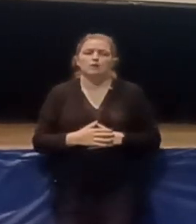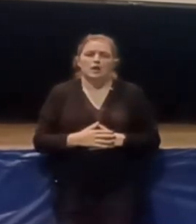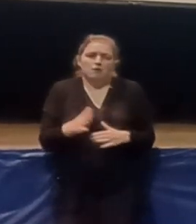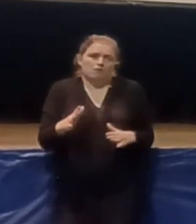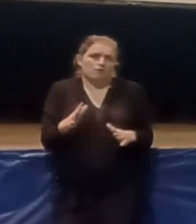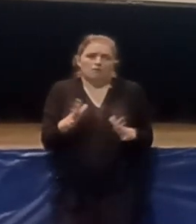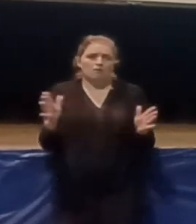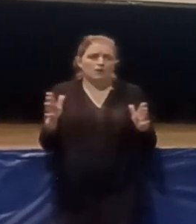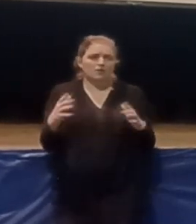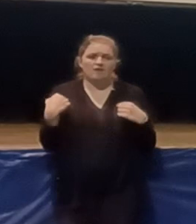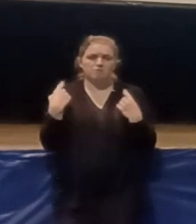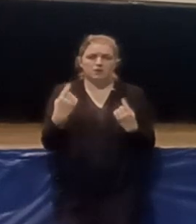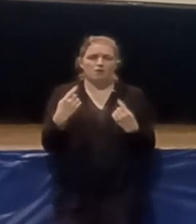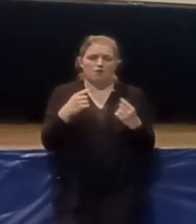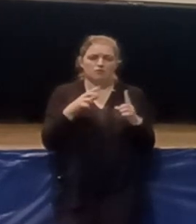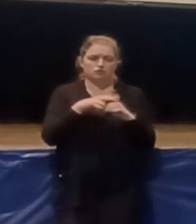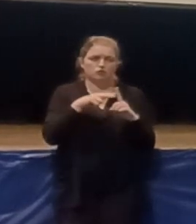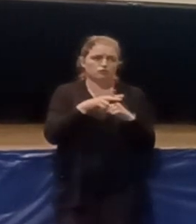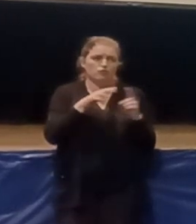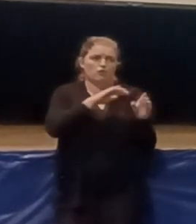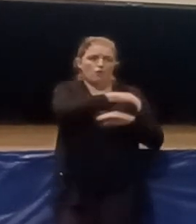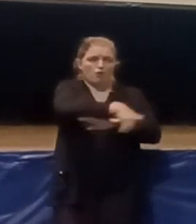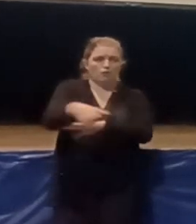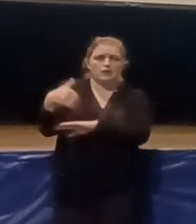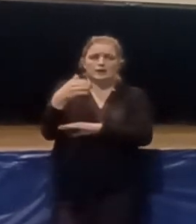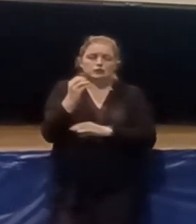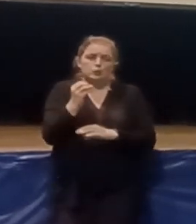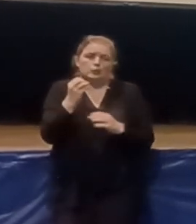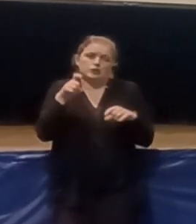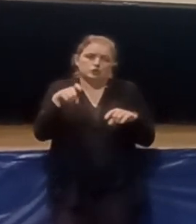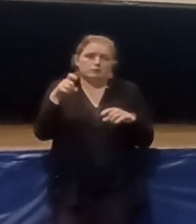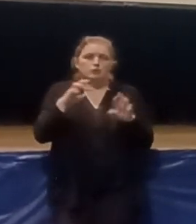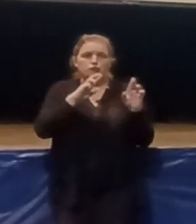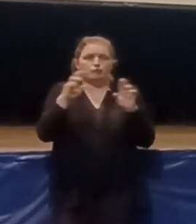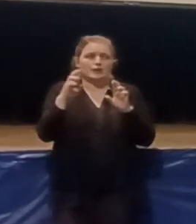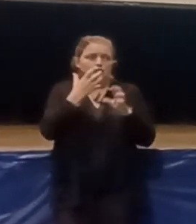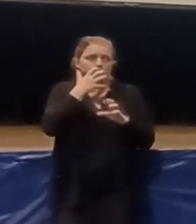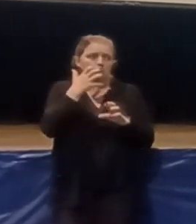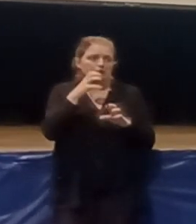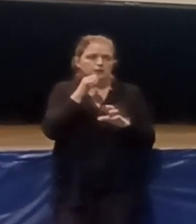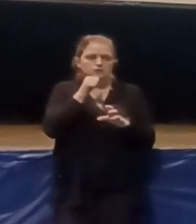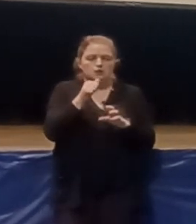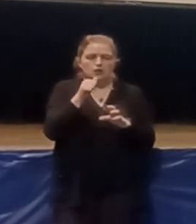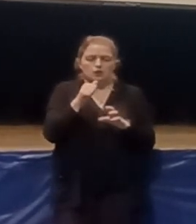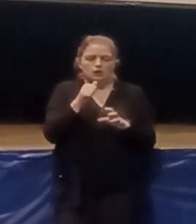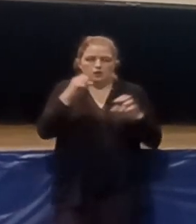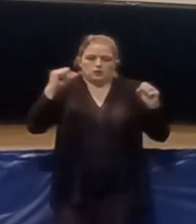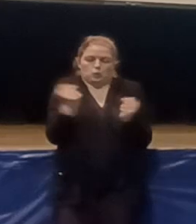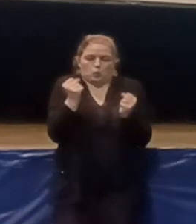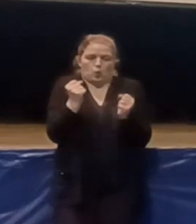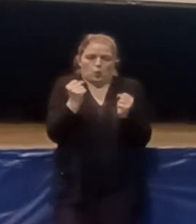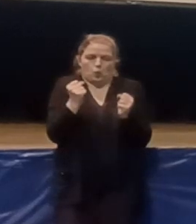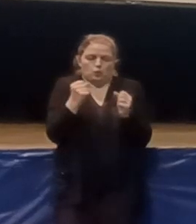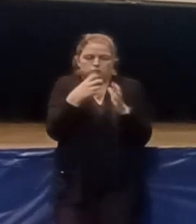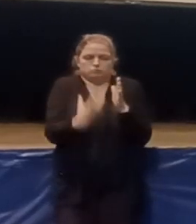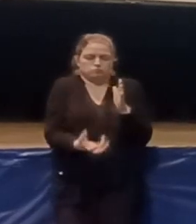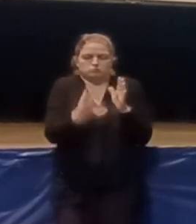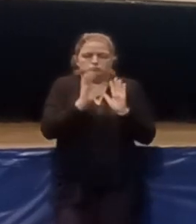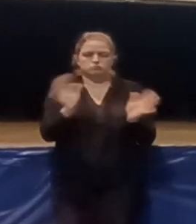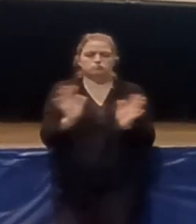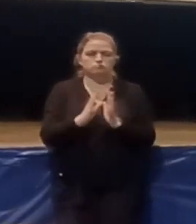charger, all night anyway. And so it's not as if it's a real true like cold soak in that